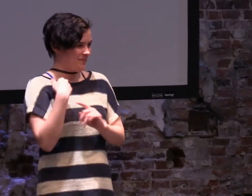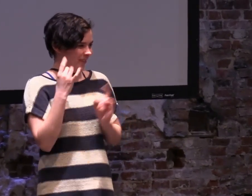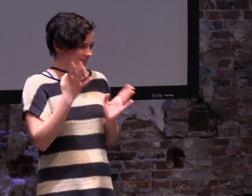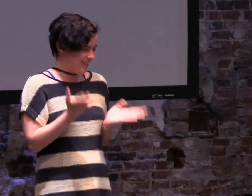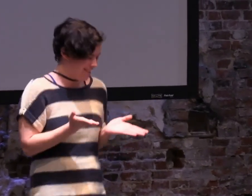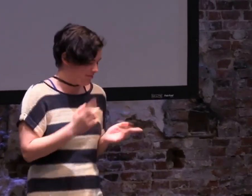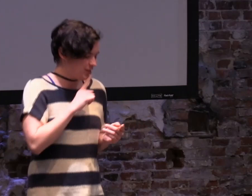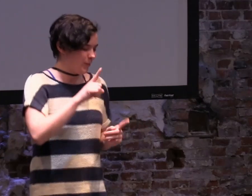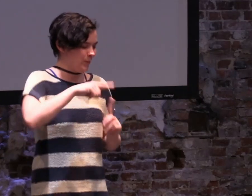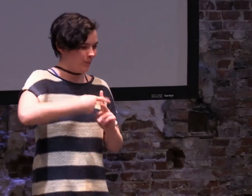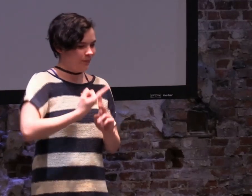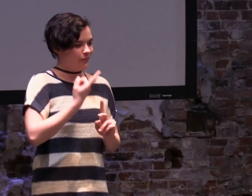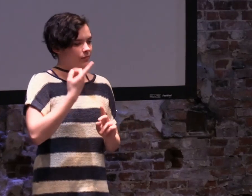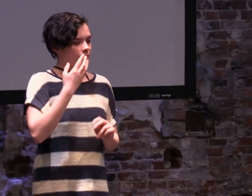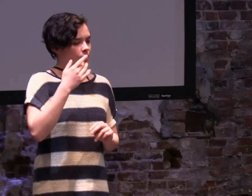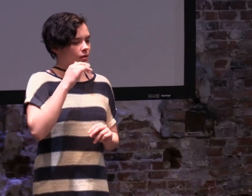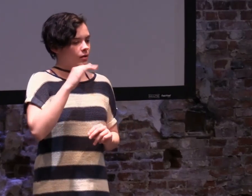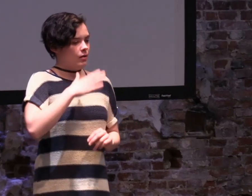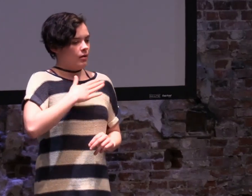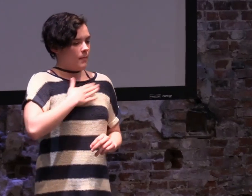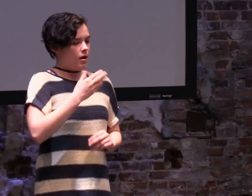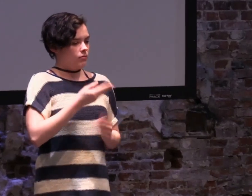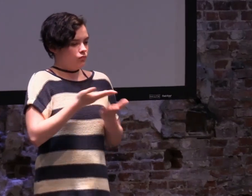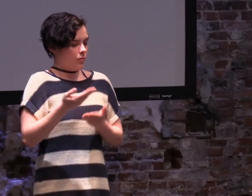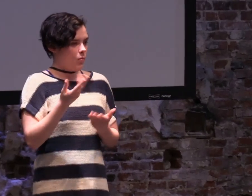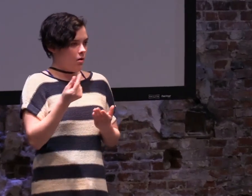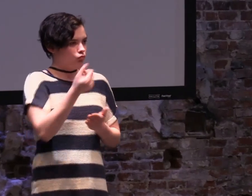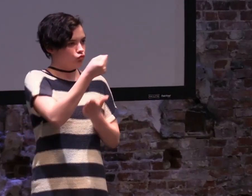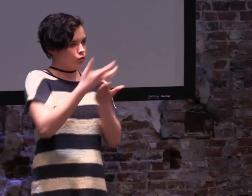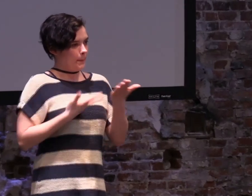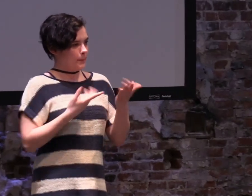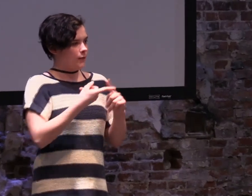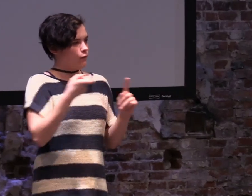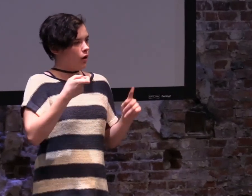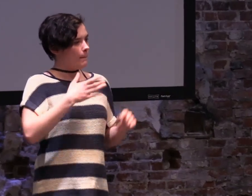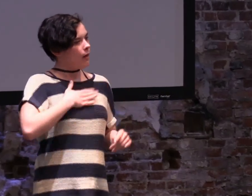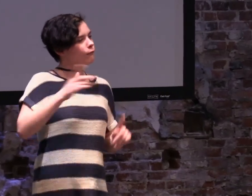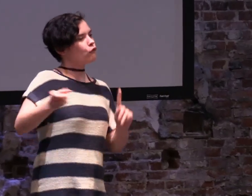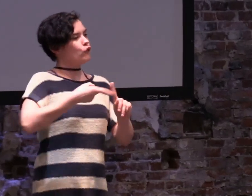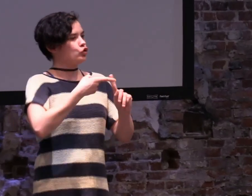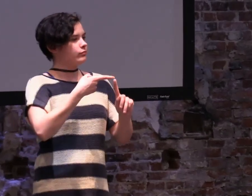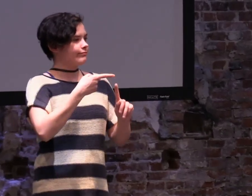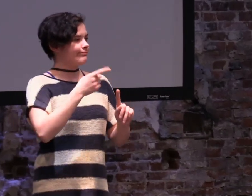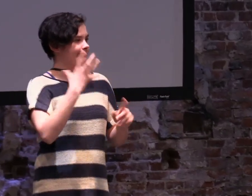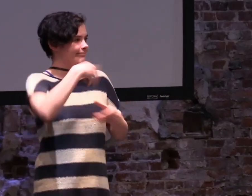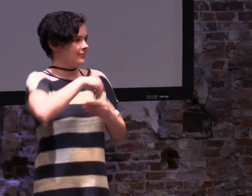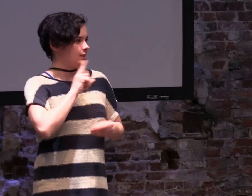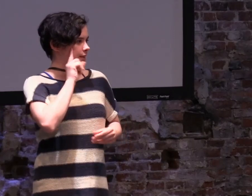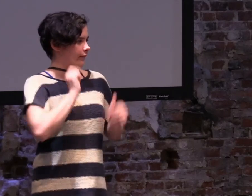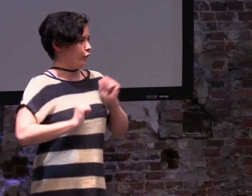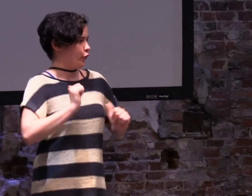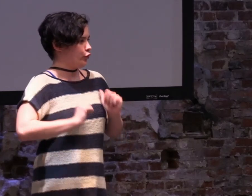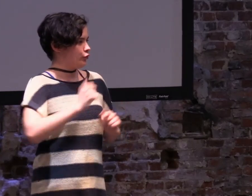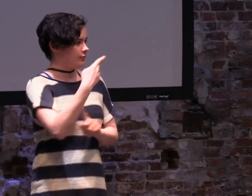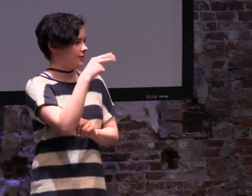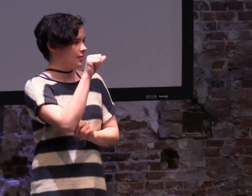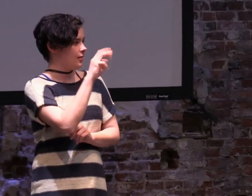And my object is also left behind at the hotel. But what I brought with me was my script. It was my